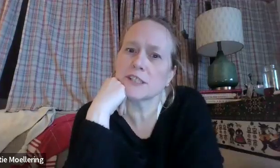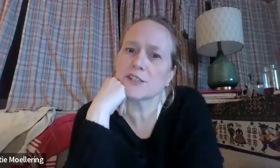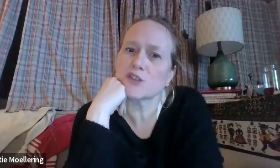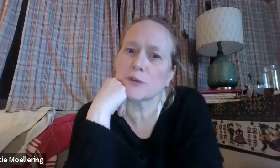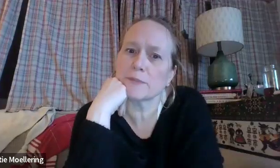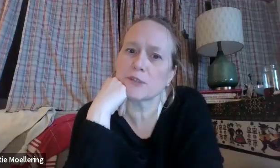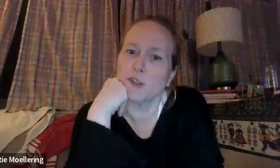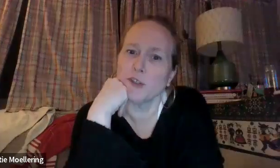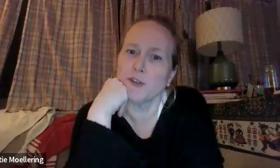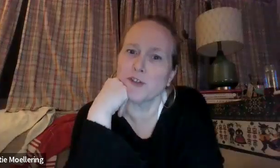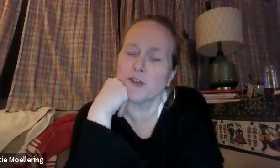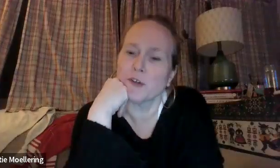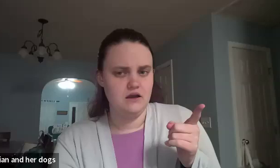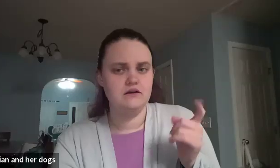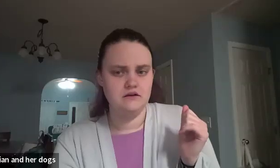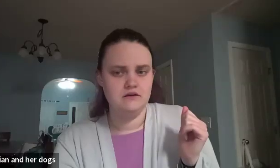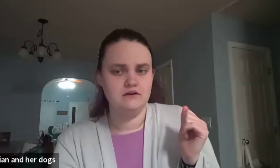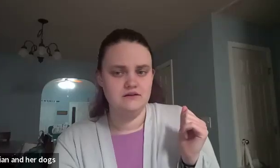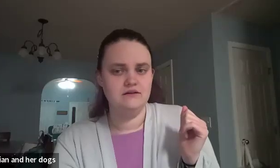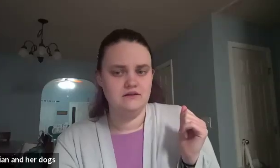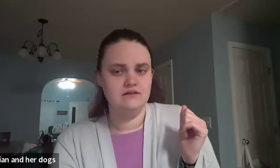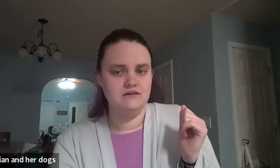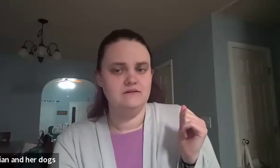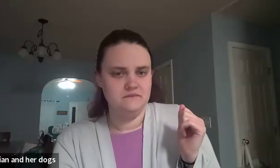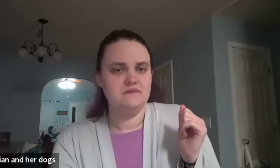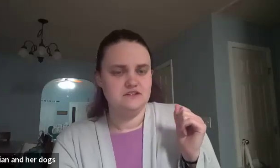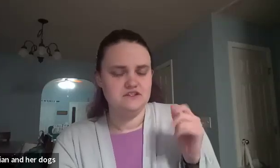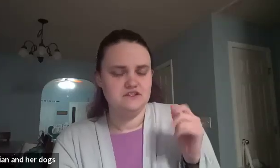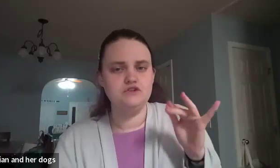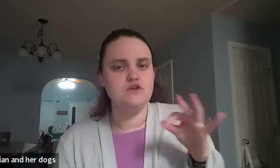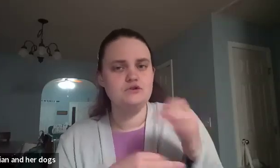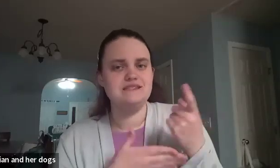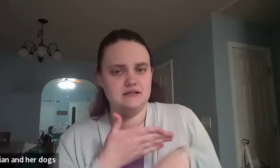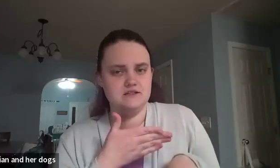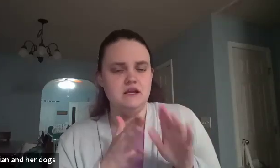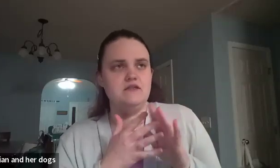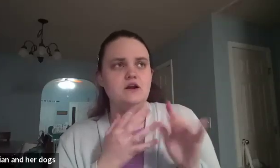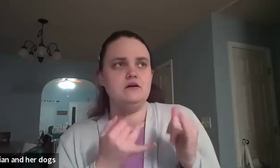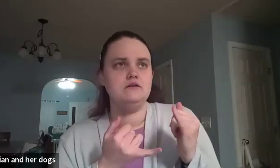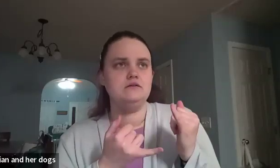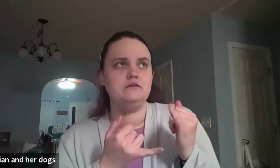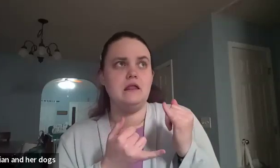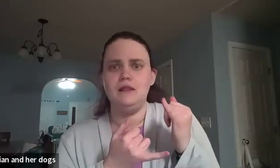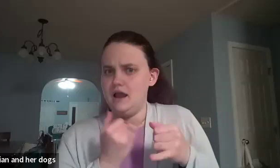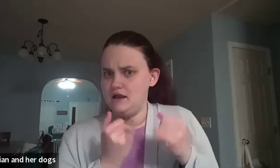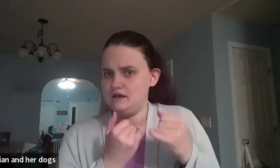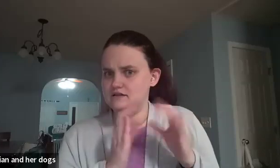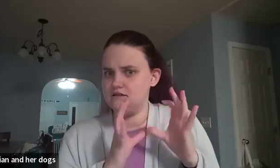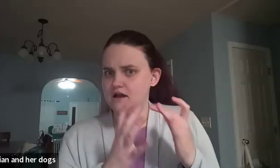and descriptors. yeah. Yeah. So we'll do those next week, and then our last